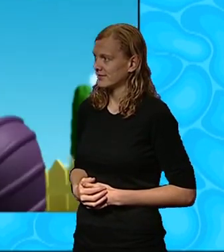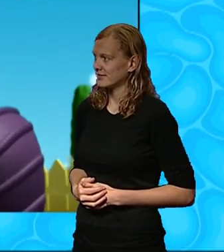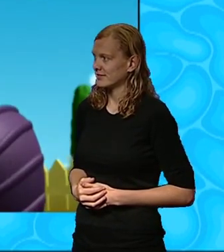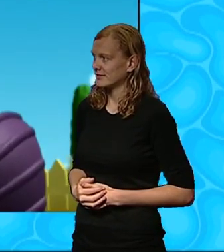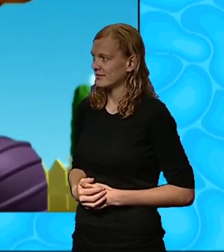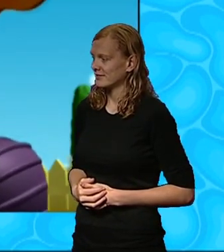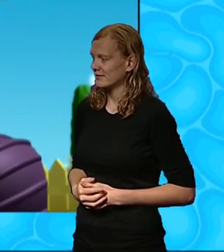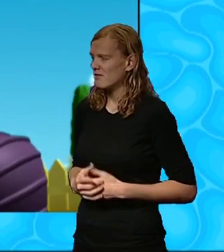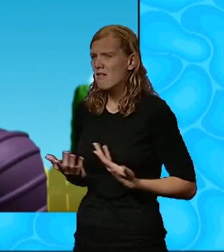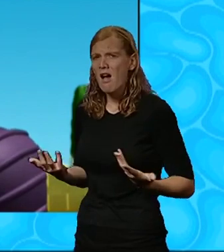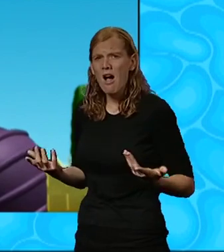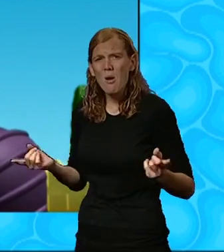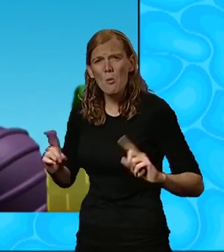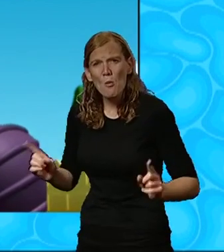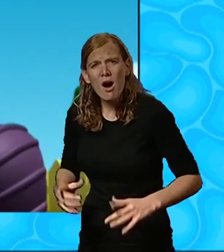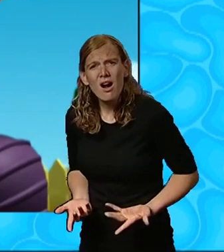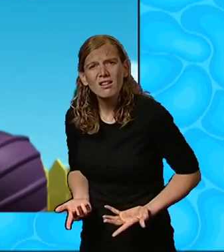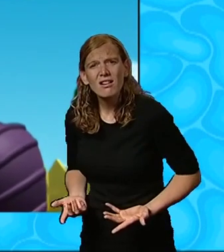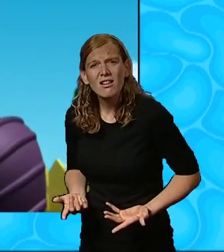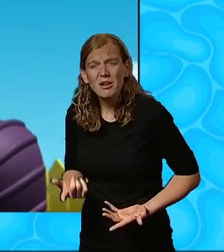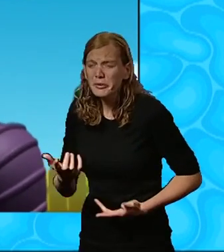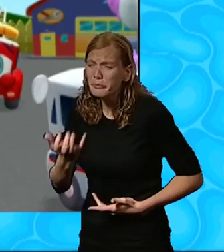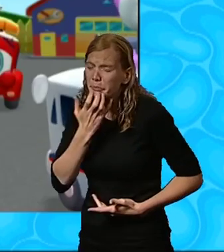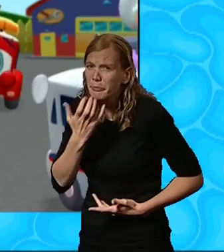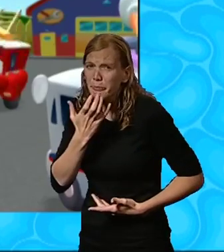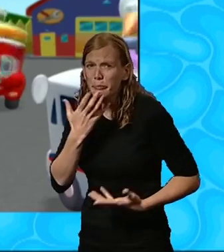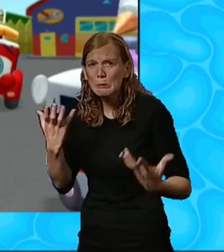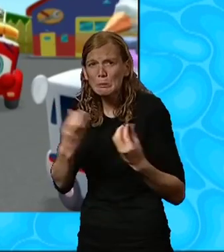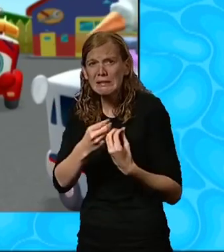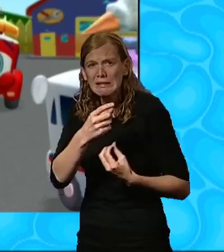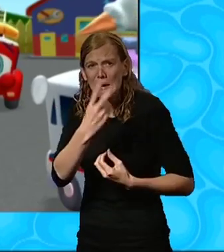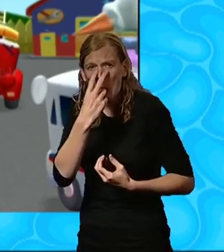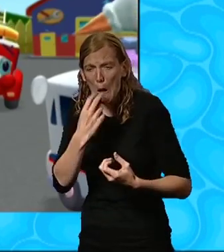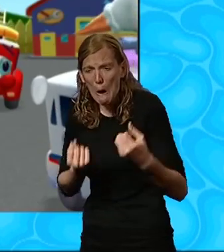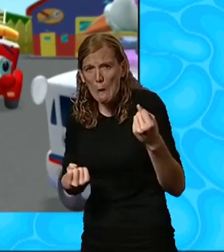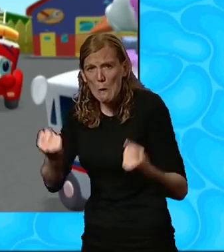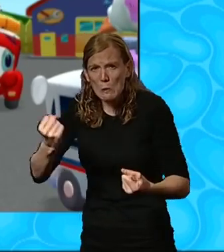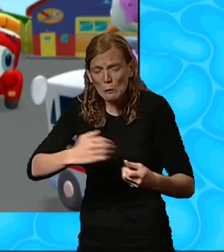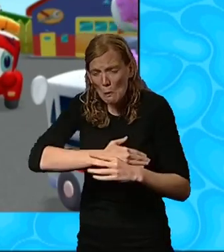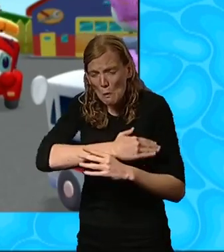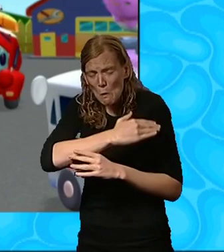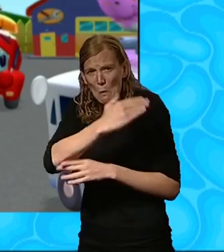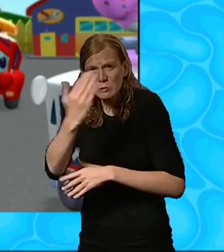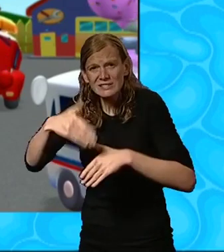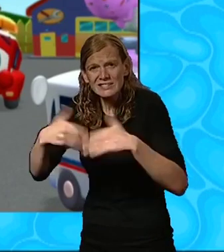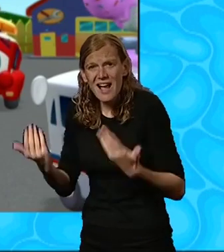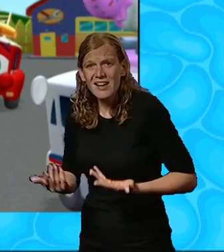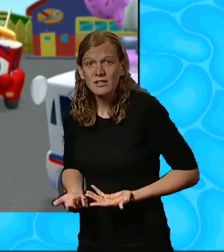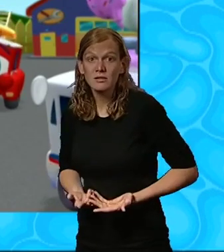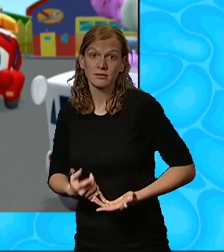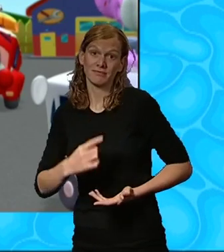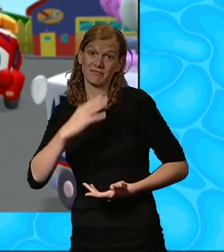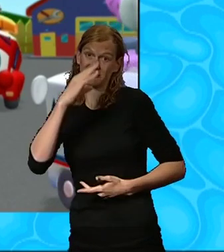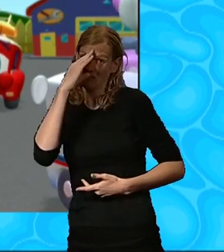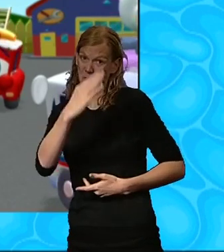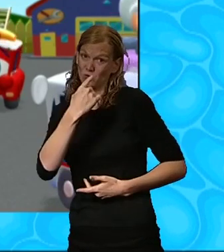What? You have to spend the whole day with an old truck? Maybe it won't be that bad. Captain Parker says older trucks have a